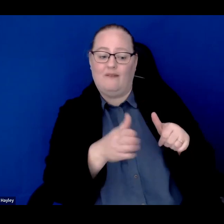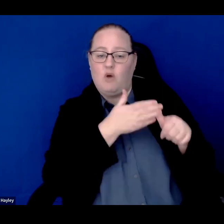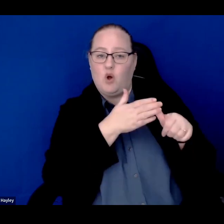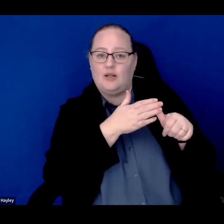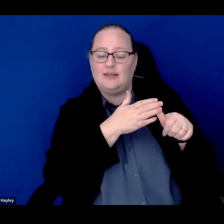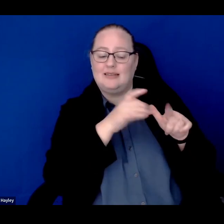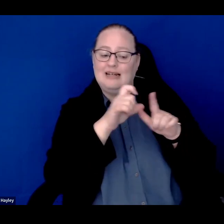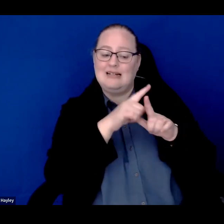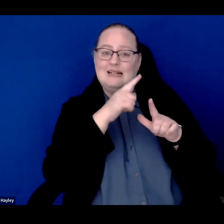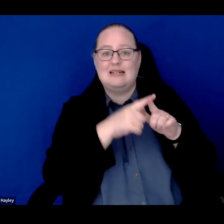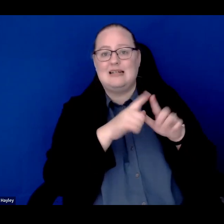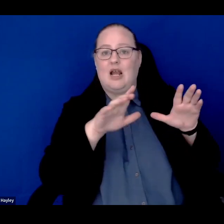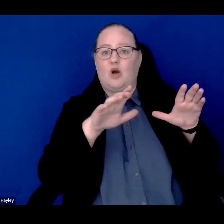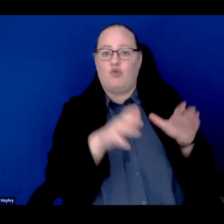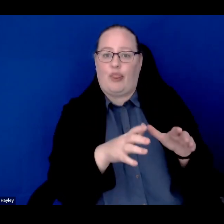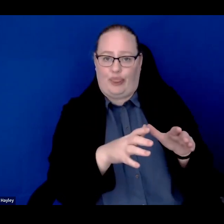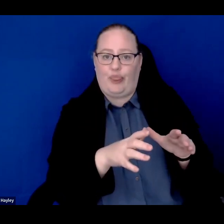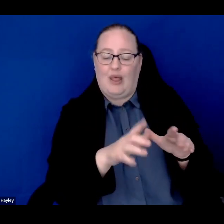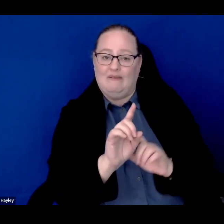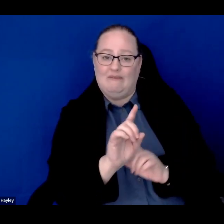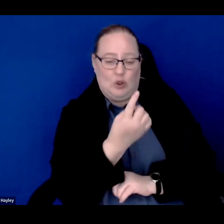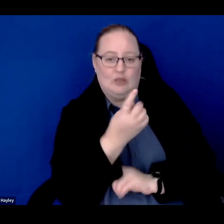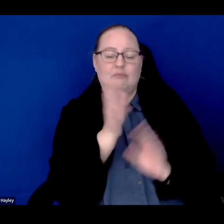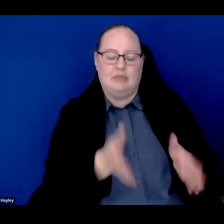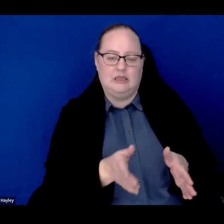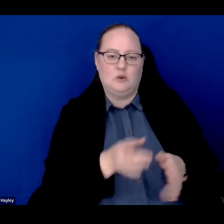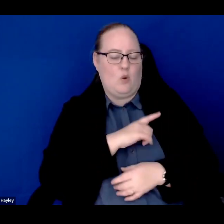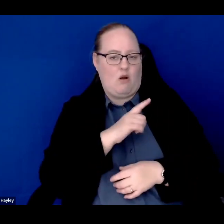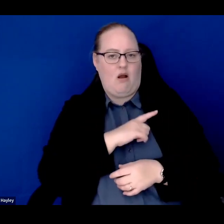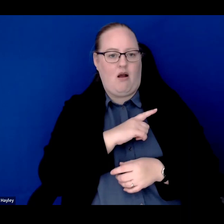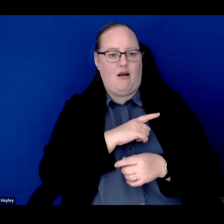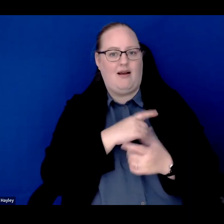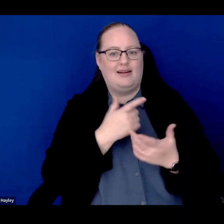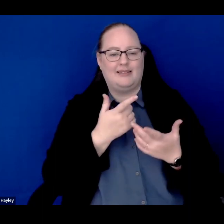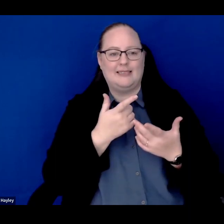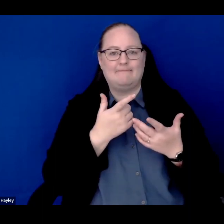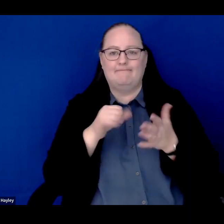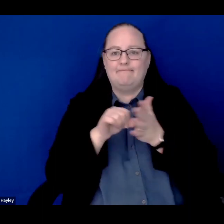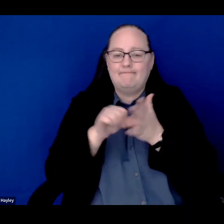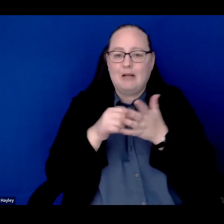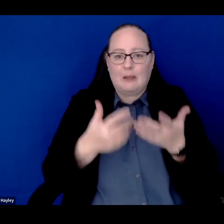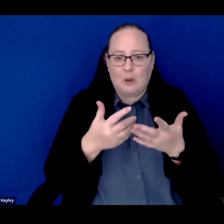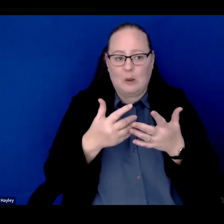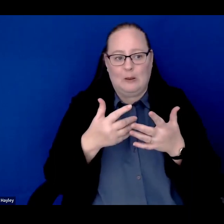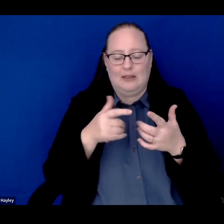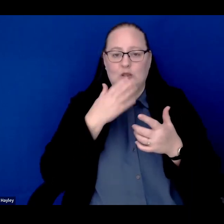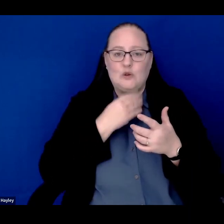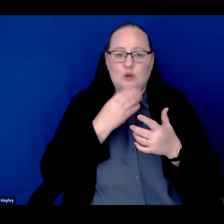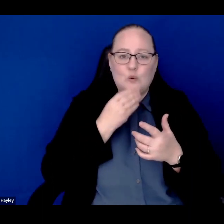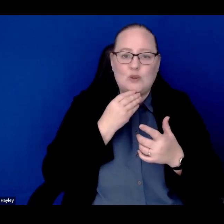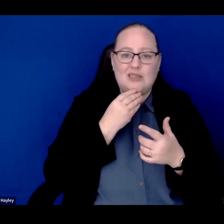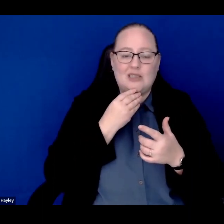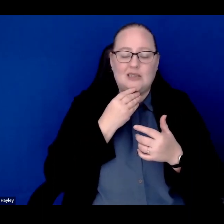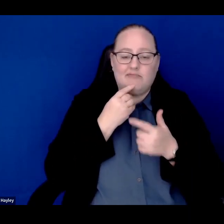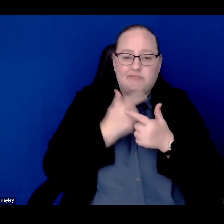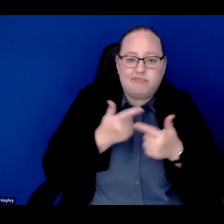first, because, you know, the whole problem is that we cannot be sustainable at the current scale. So we need to go through the shrinking